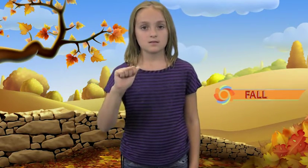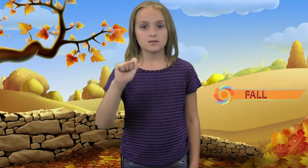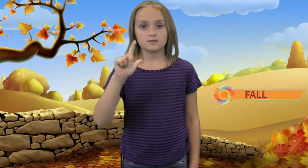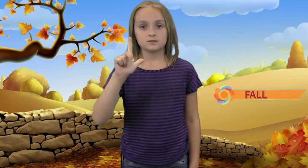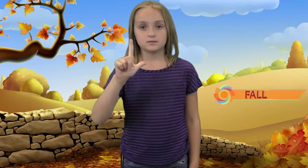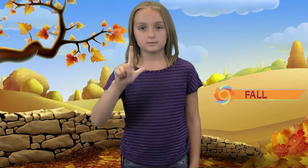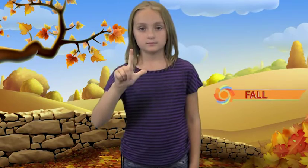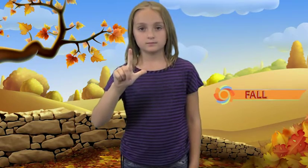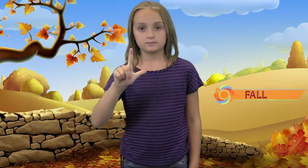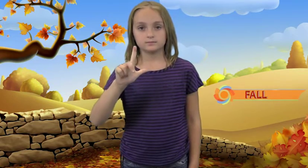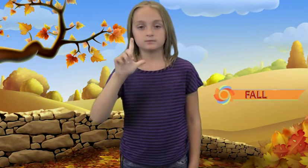Fall.